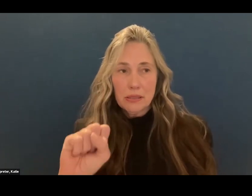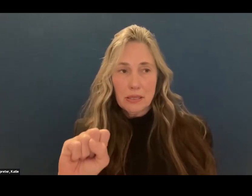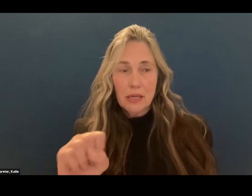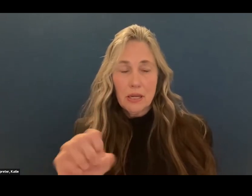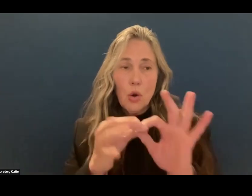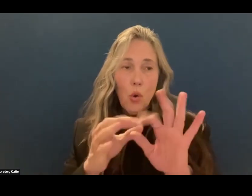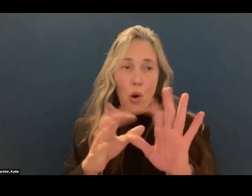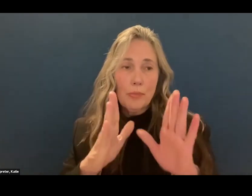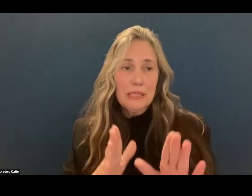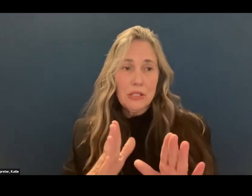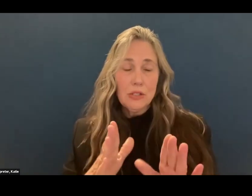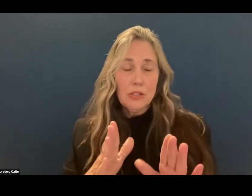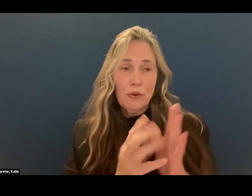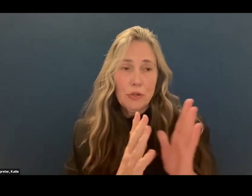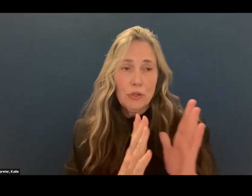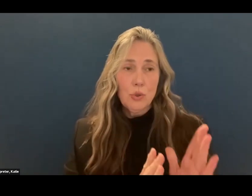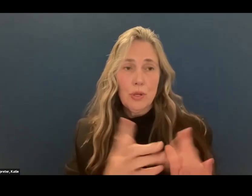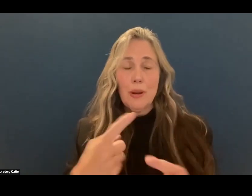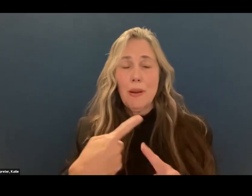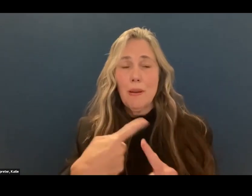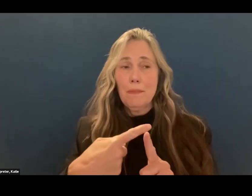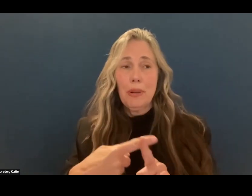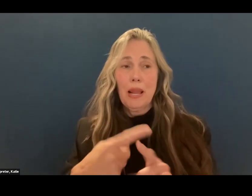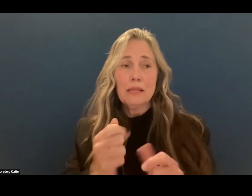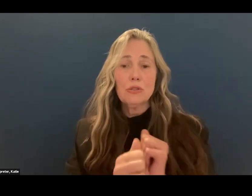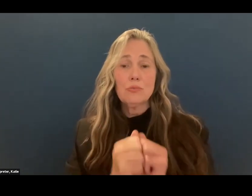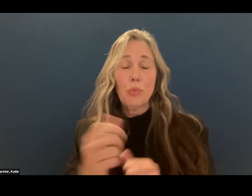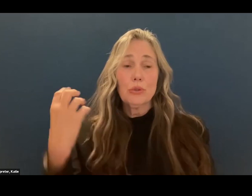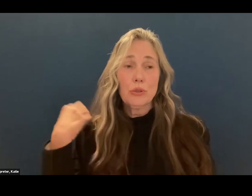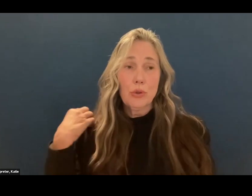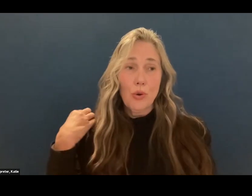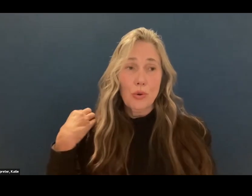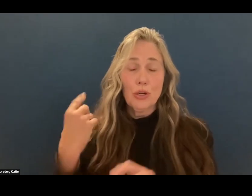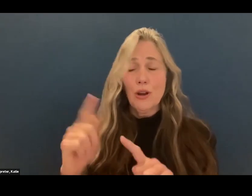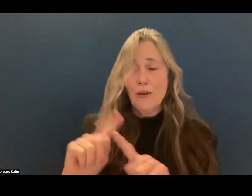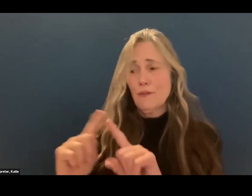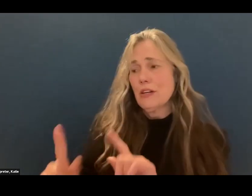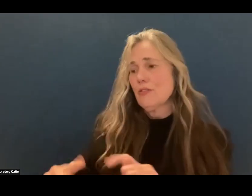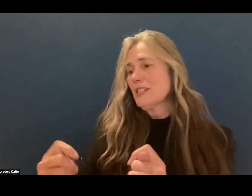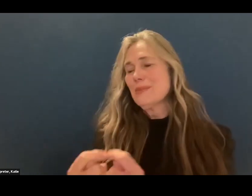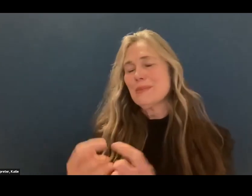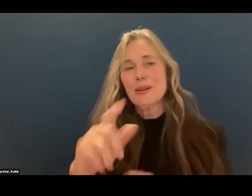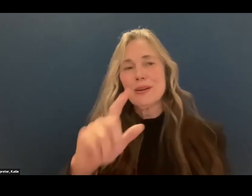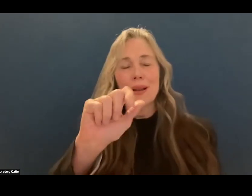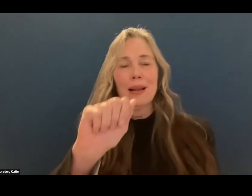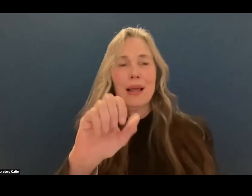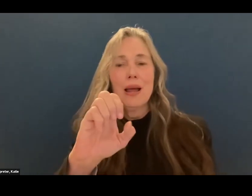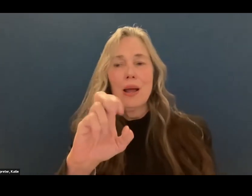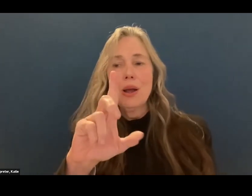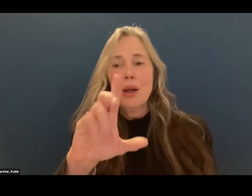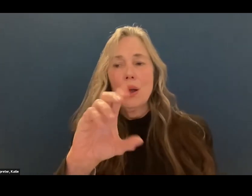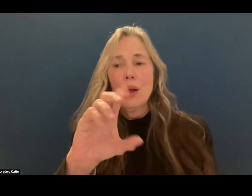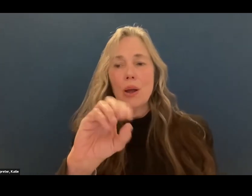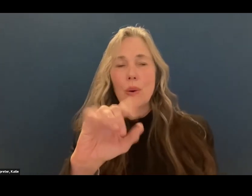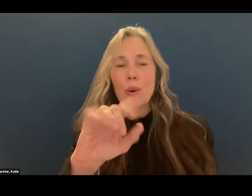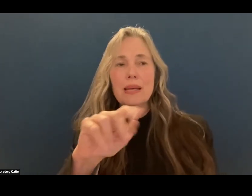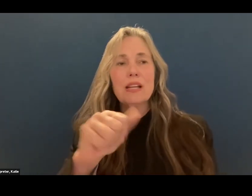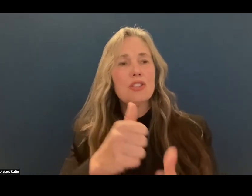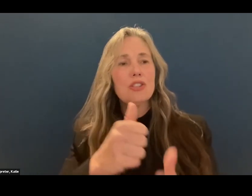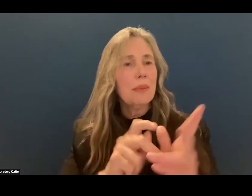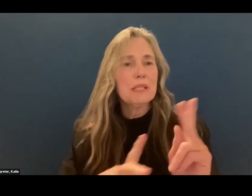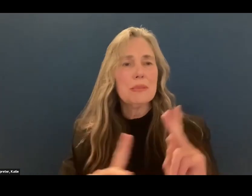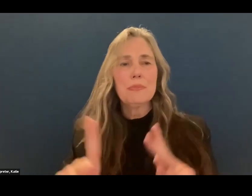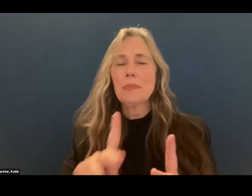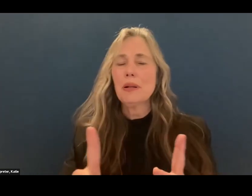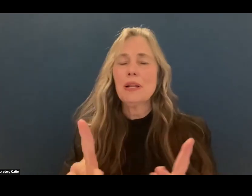for a student, teacher, and coach to multiple sports and teams here at La Colina. She's always helping others in any way she can. Generous,